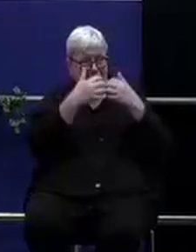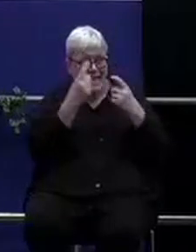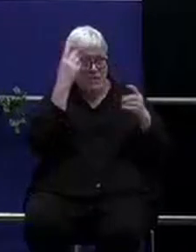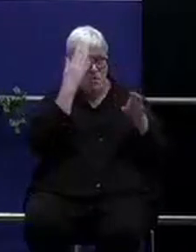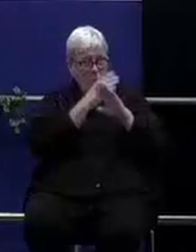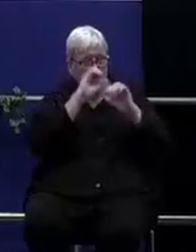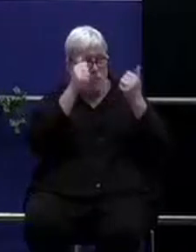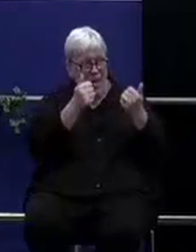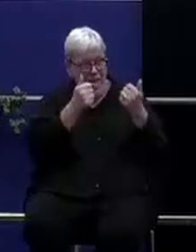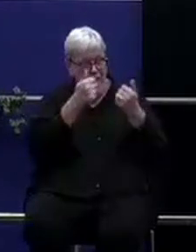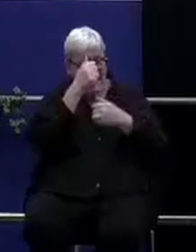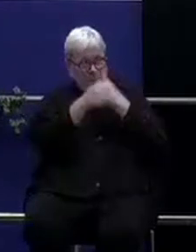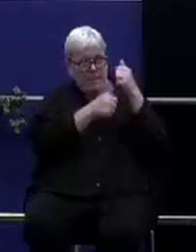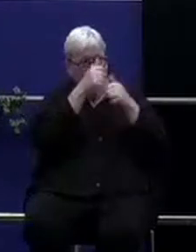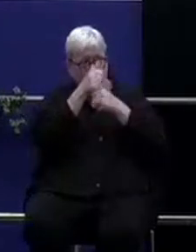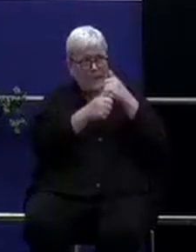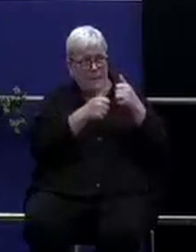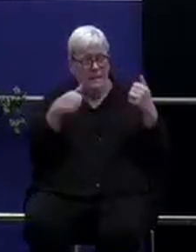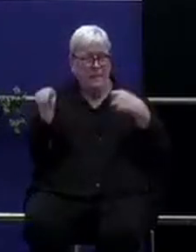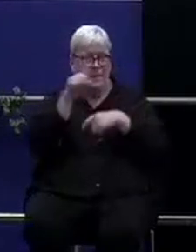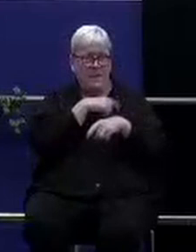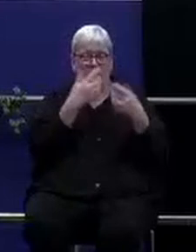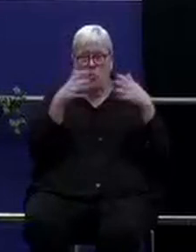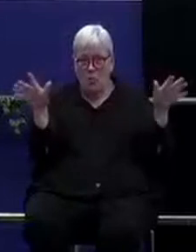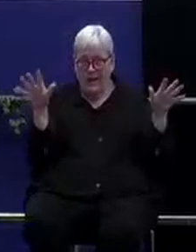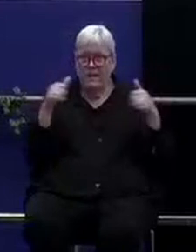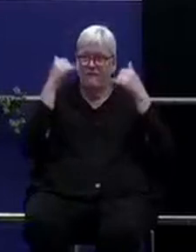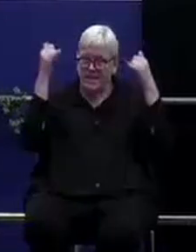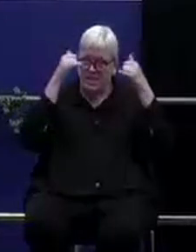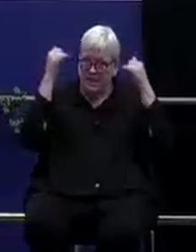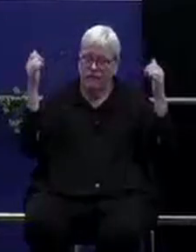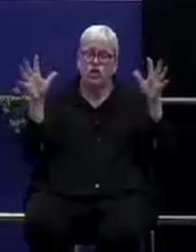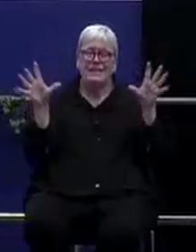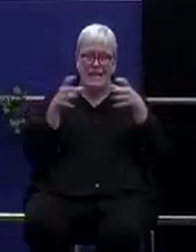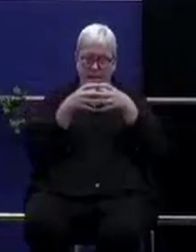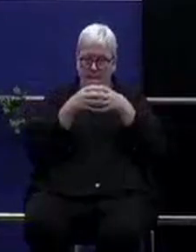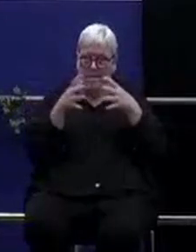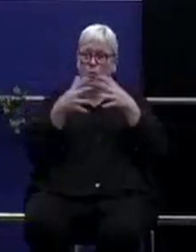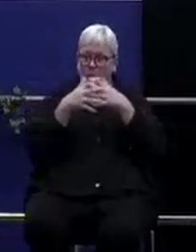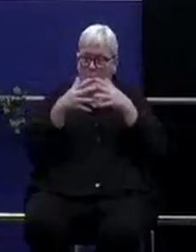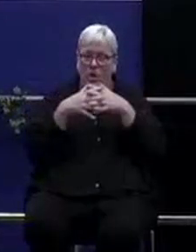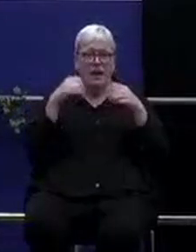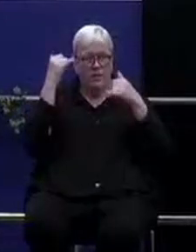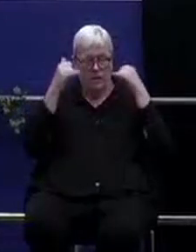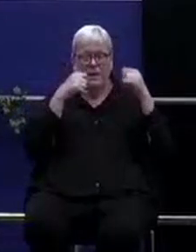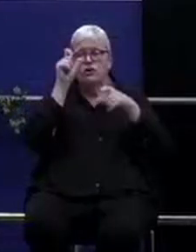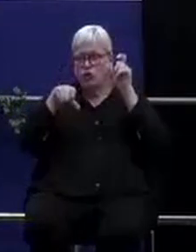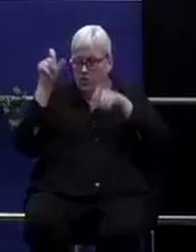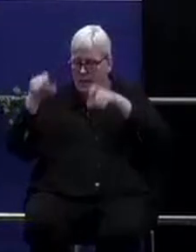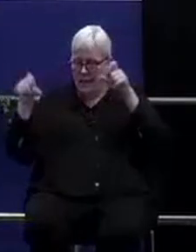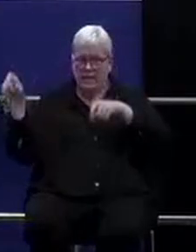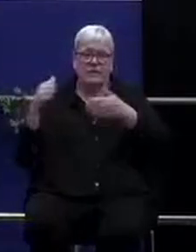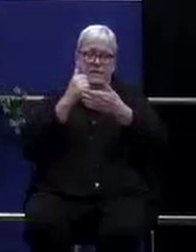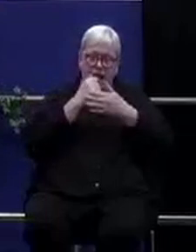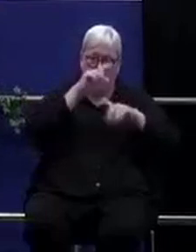today's event have gone off without a hitch, and the wider festival team, including all the staff and students, for keeping us